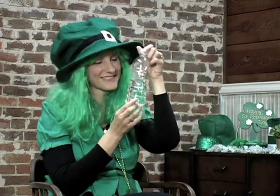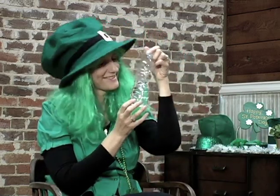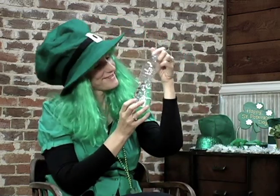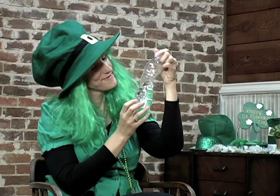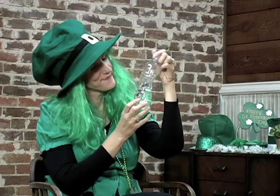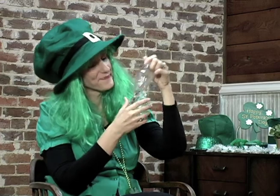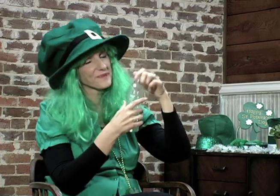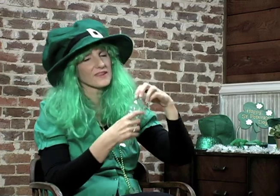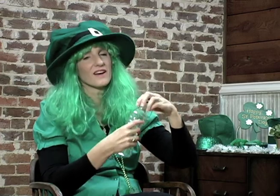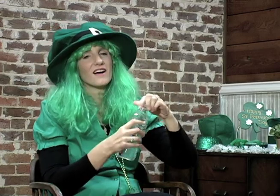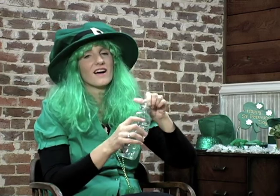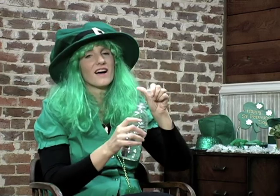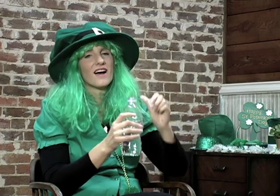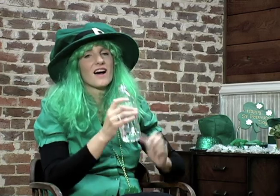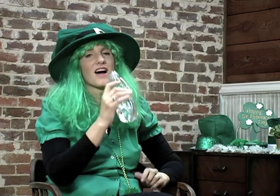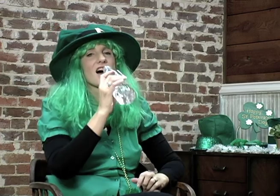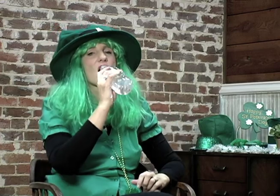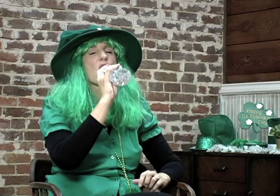Water. Ah, water.